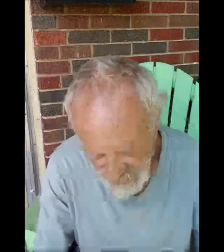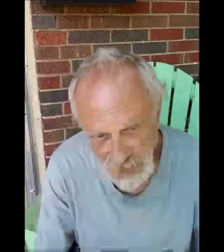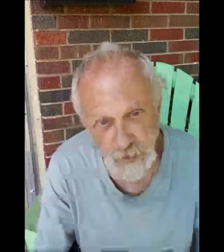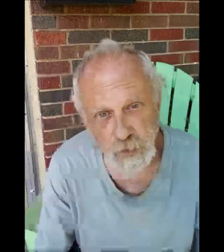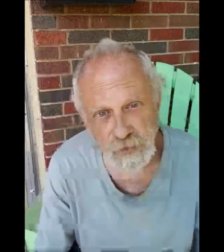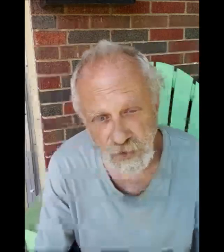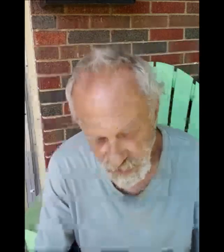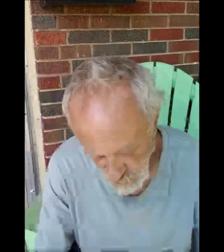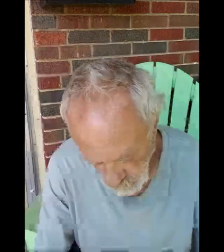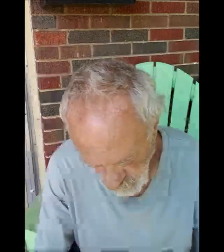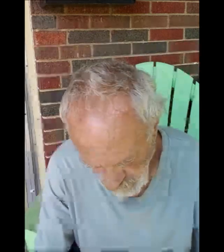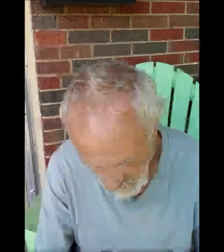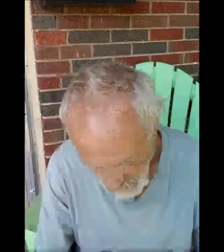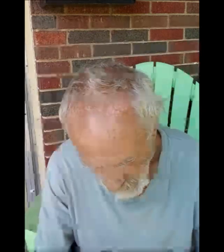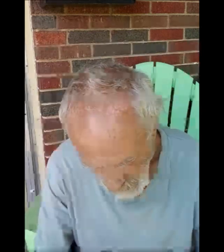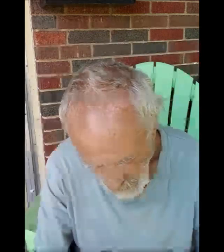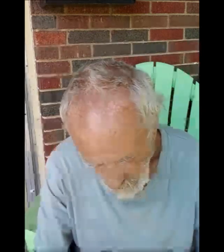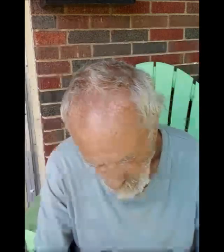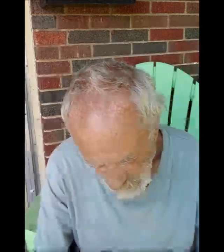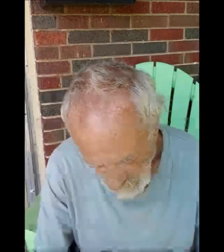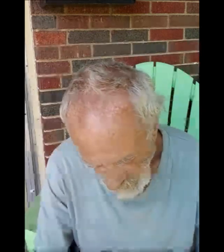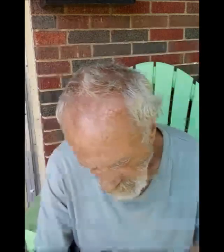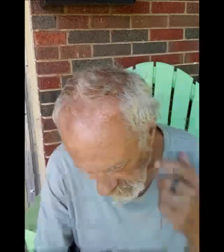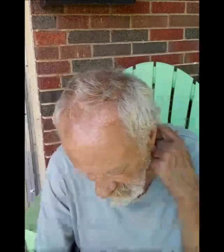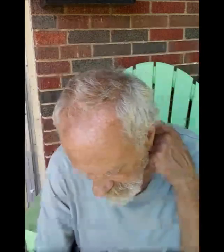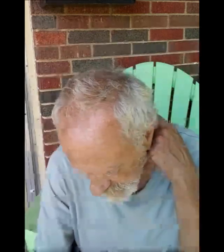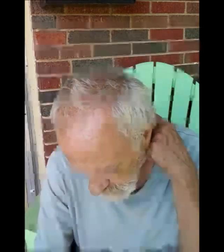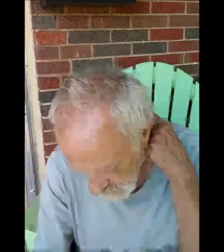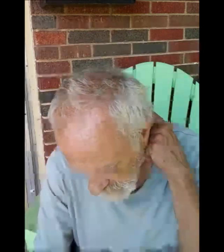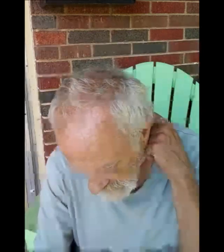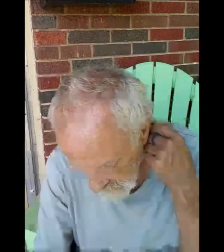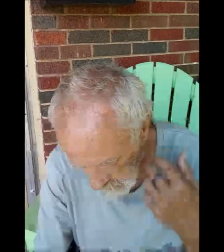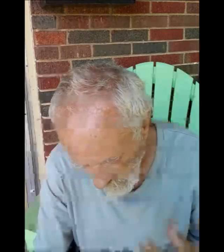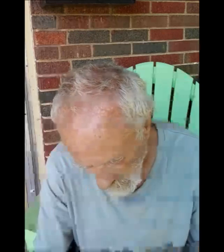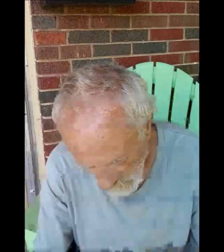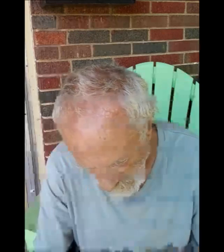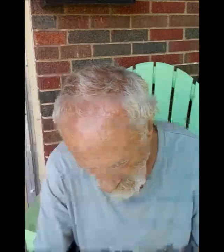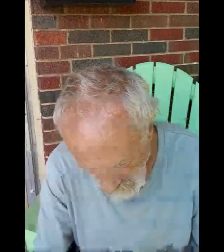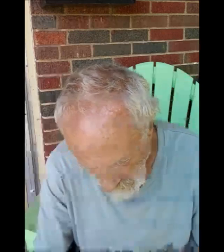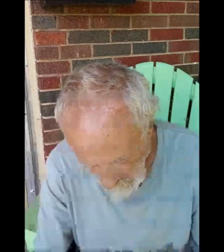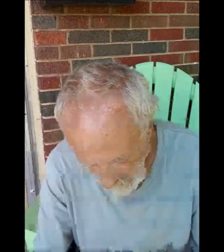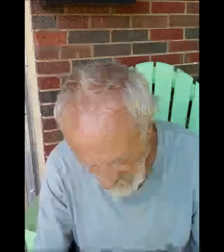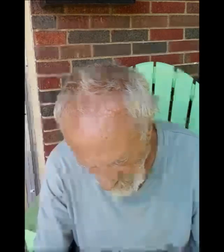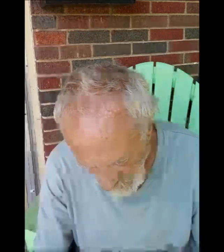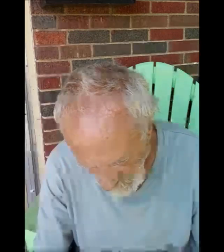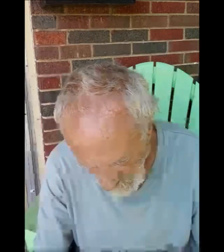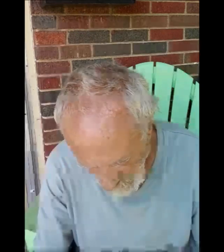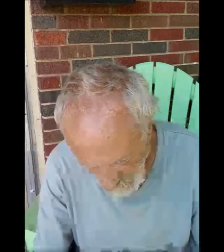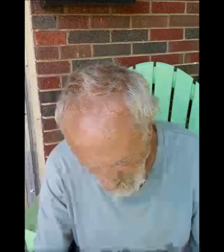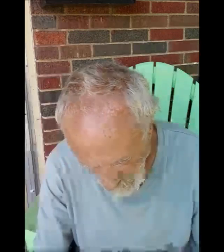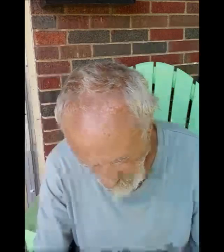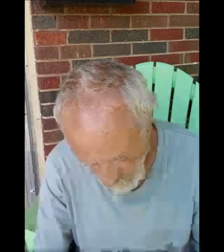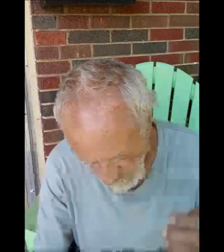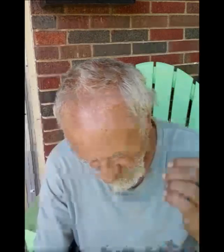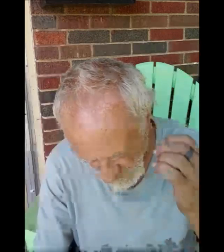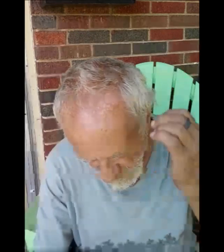down over her shoulders. You make the Indian sign for woman by holding your hand by the side of your head with your fingers